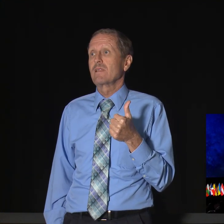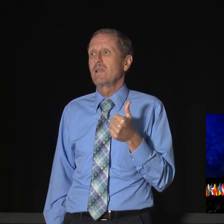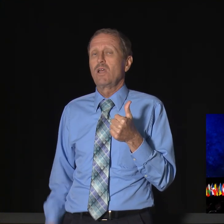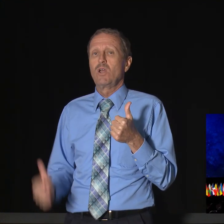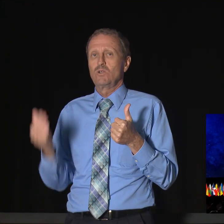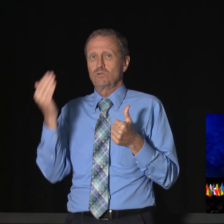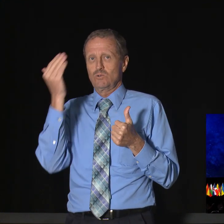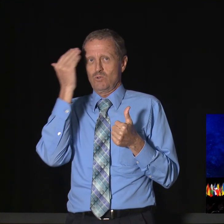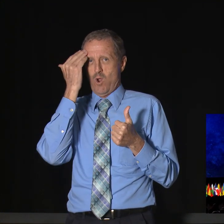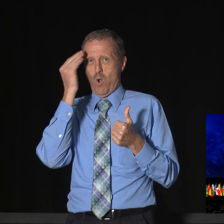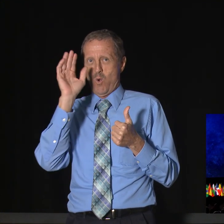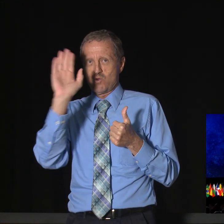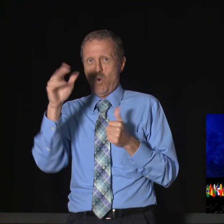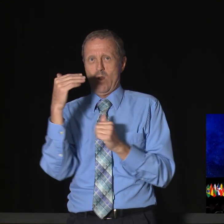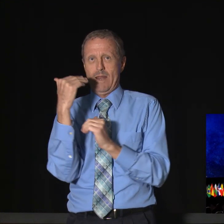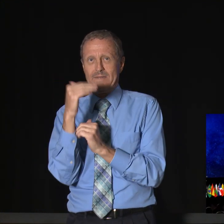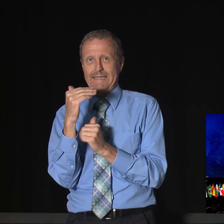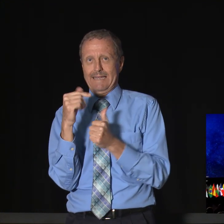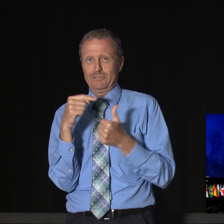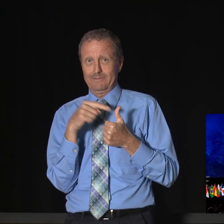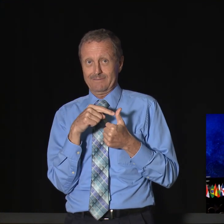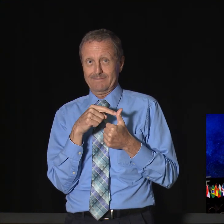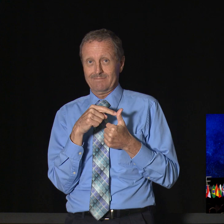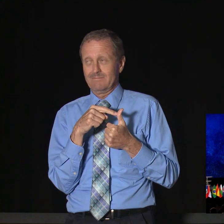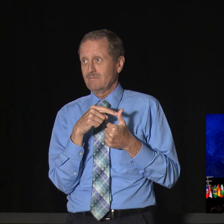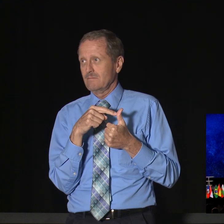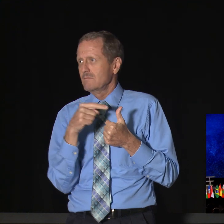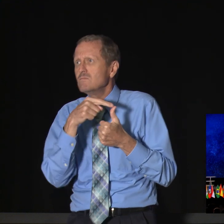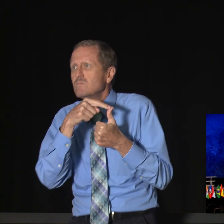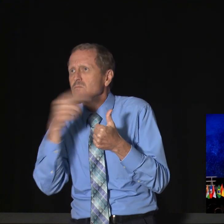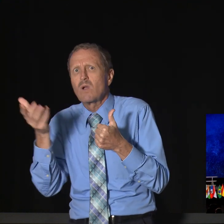know your limitations. What's number one?